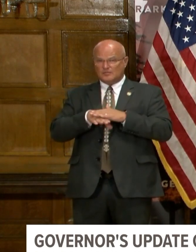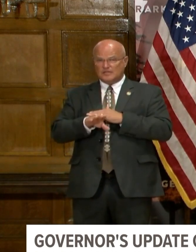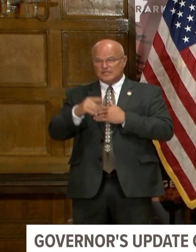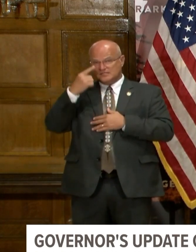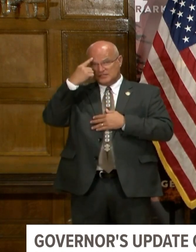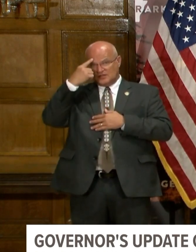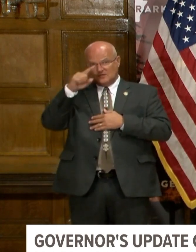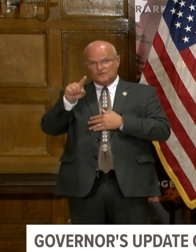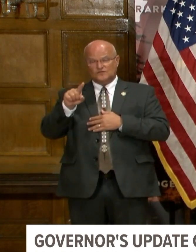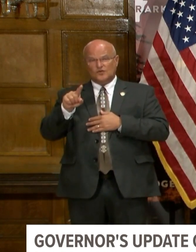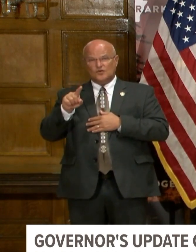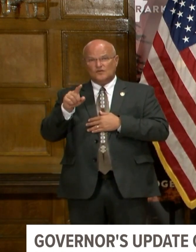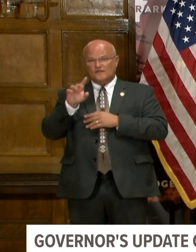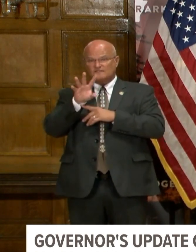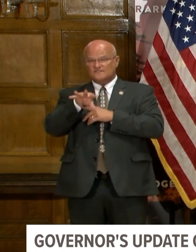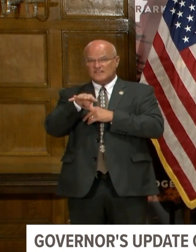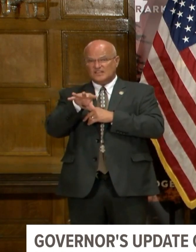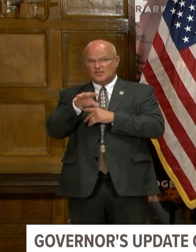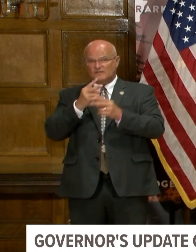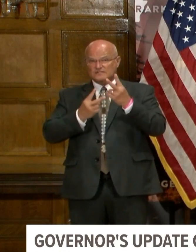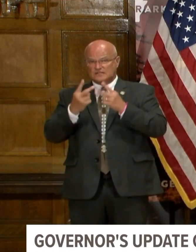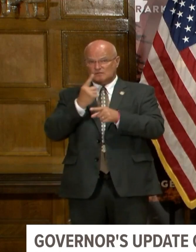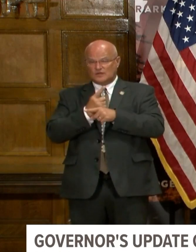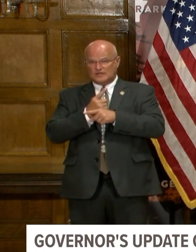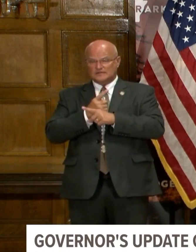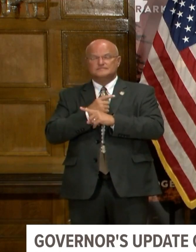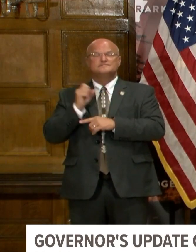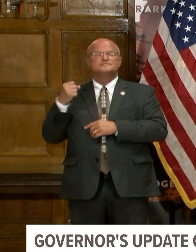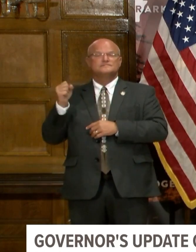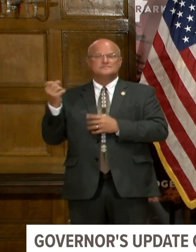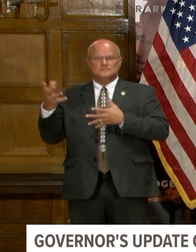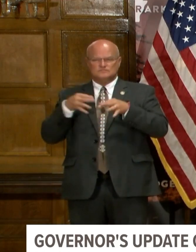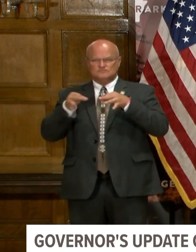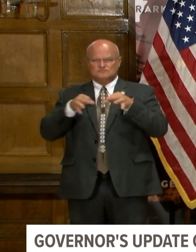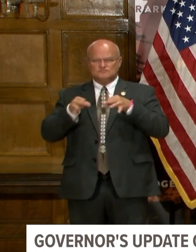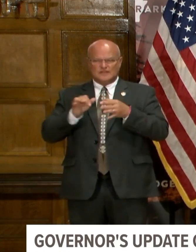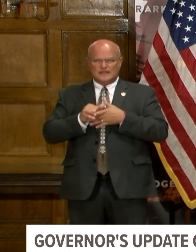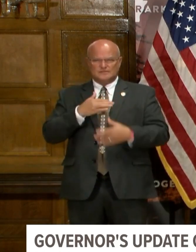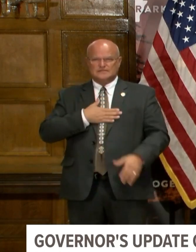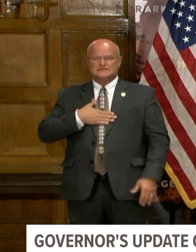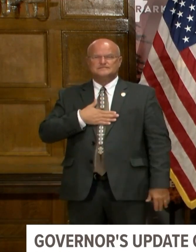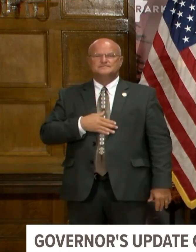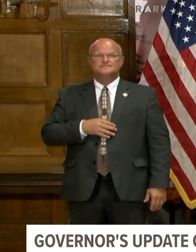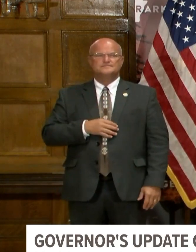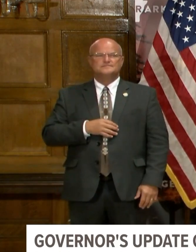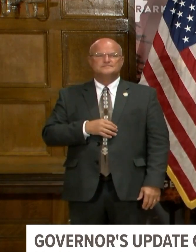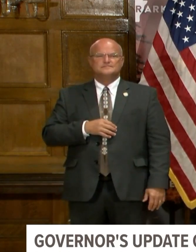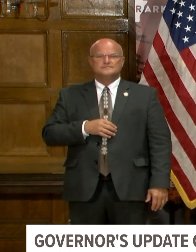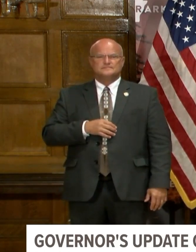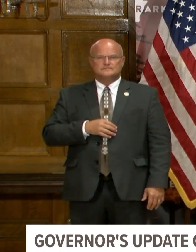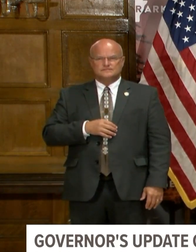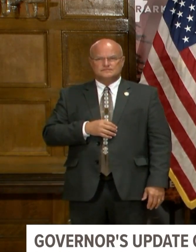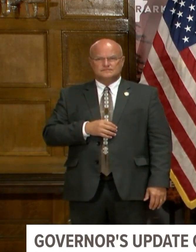accommodations for video visitation. Is that right? Do you want to expand on that?